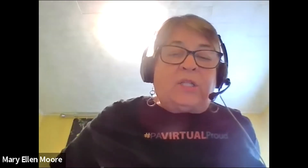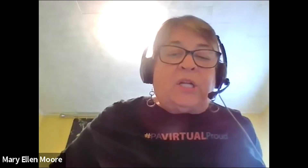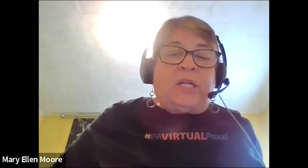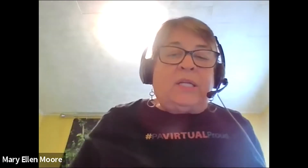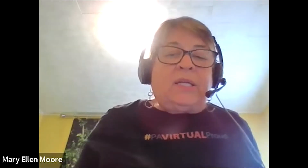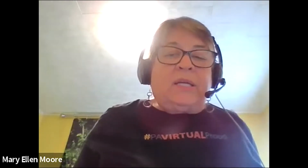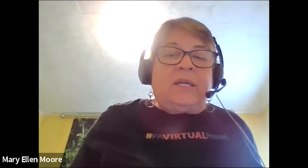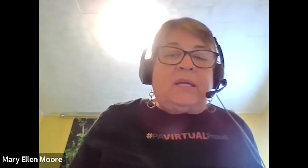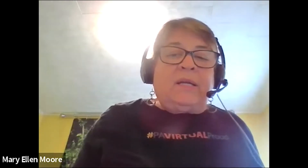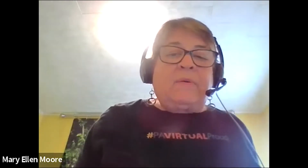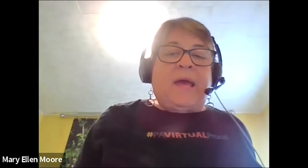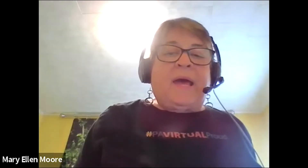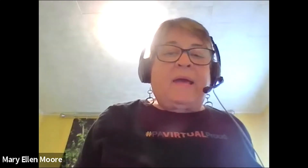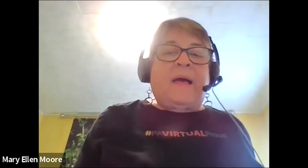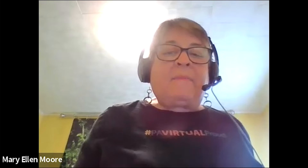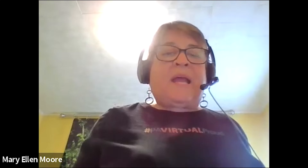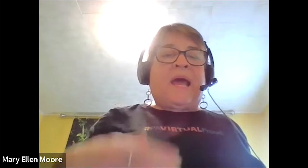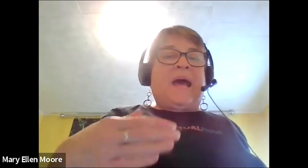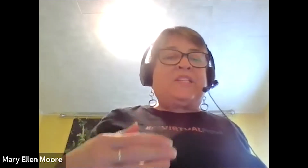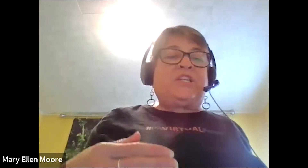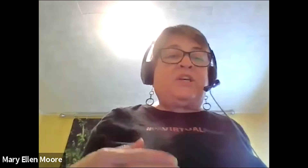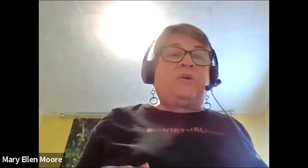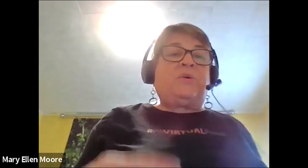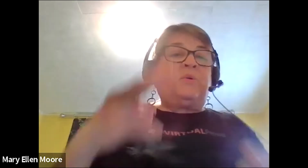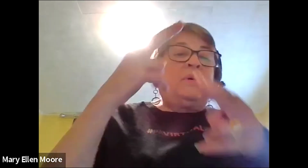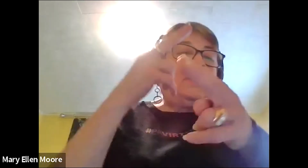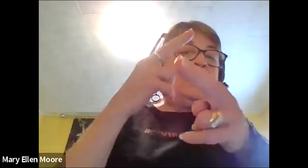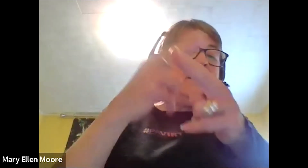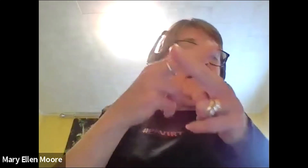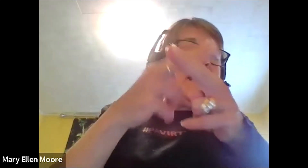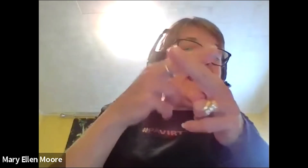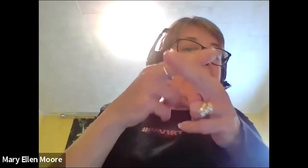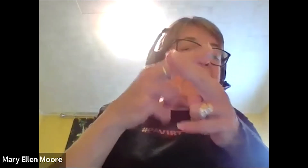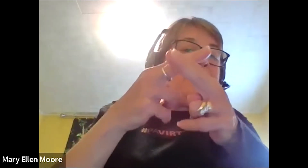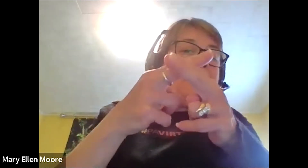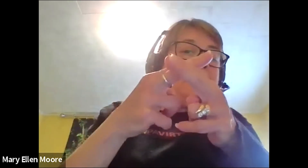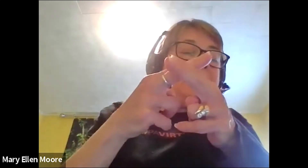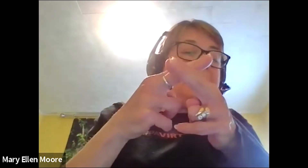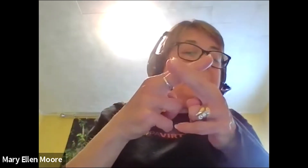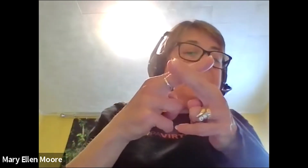spell? Okay. I'm going to ask you name.